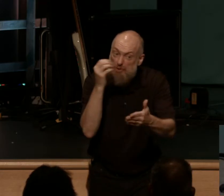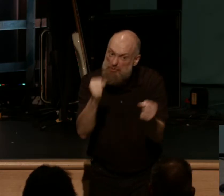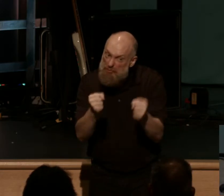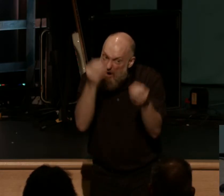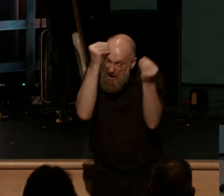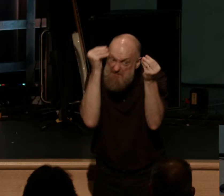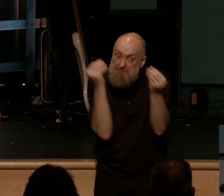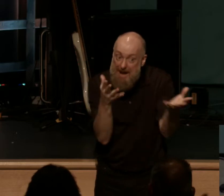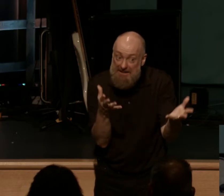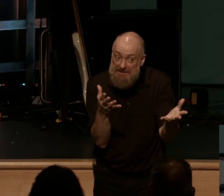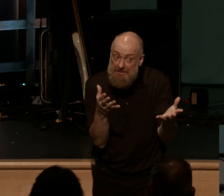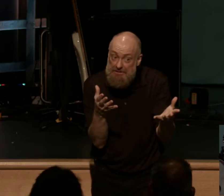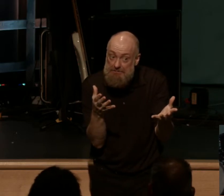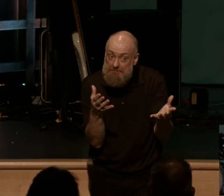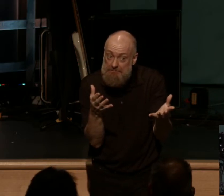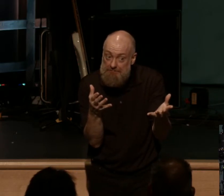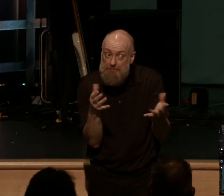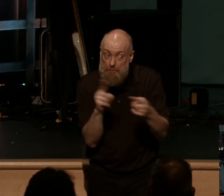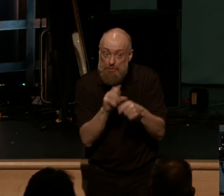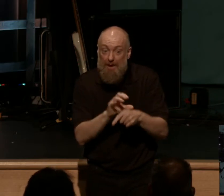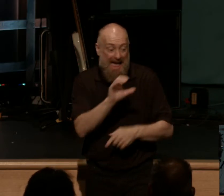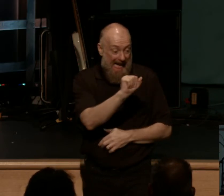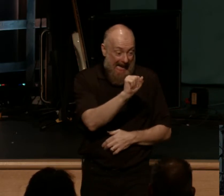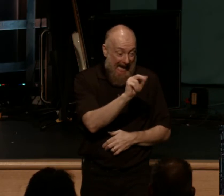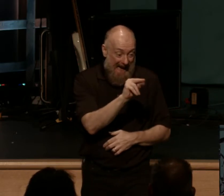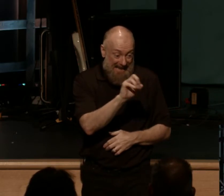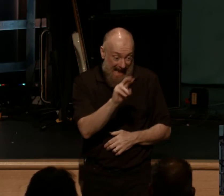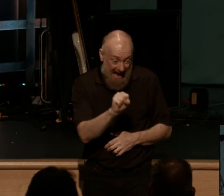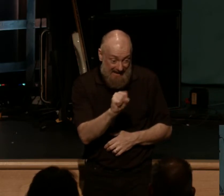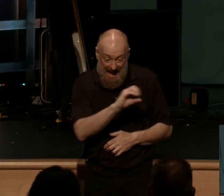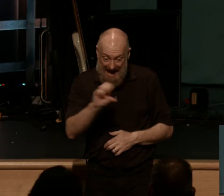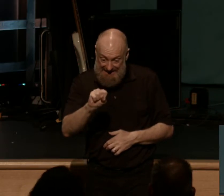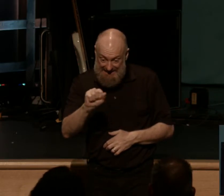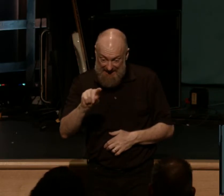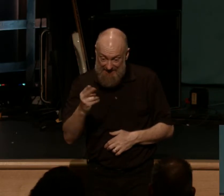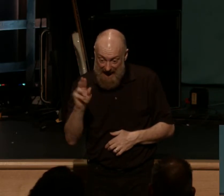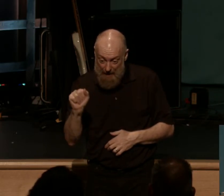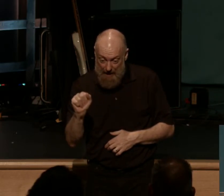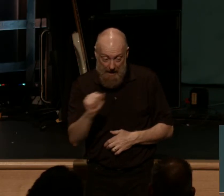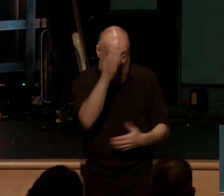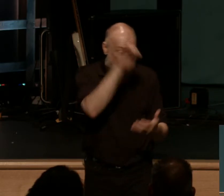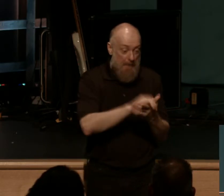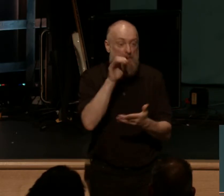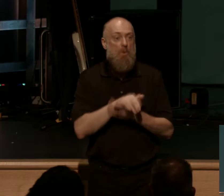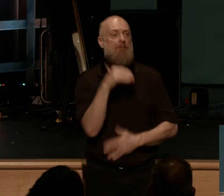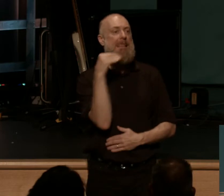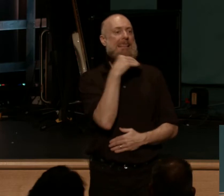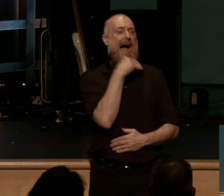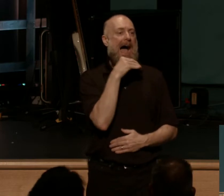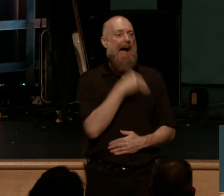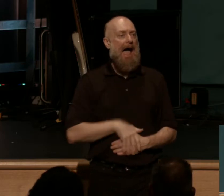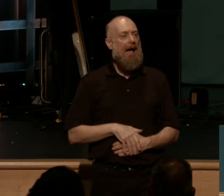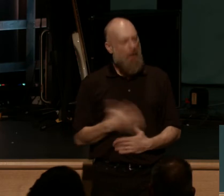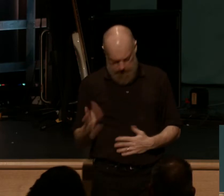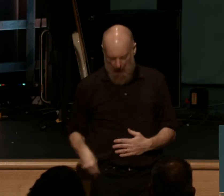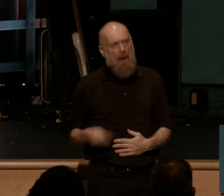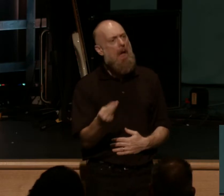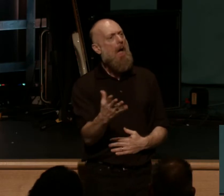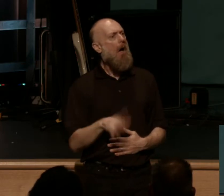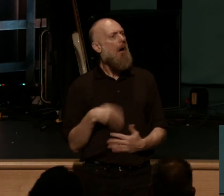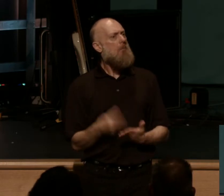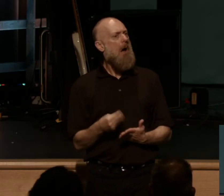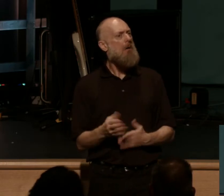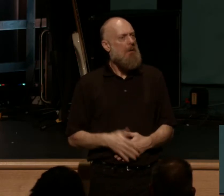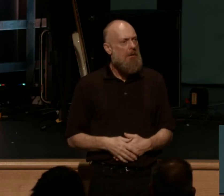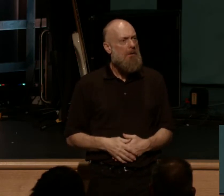messages, again, the church would ever have. Ananias and Sapphira. They are lying about their possessions, but